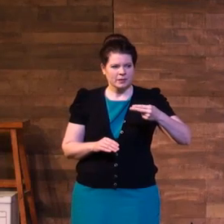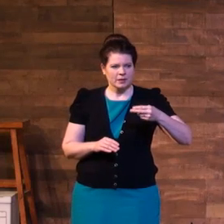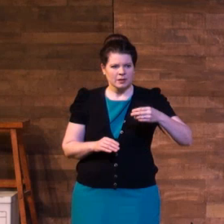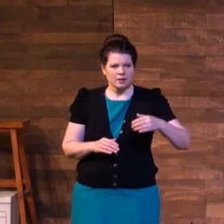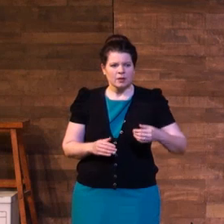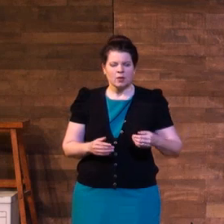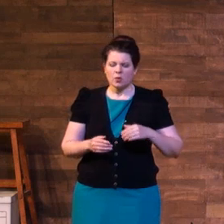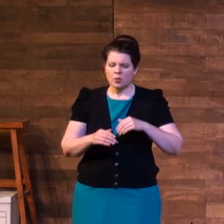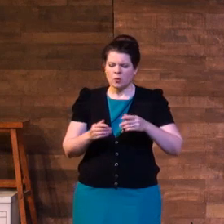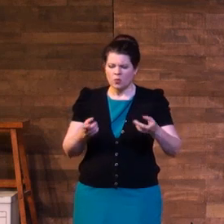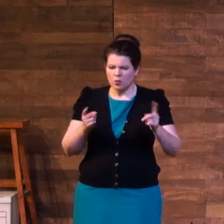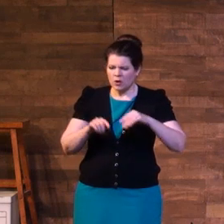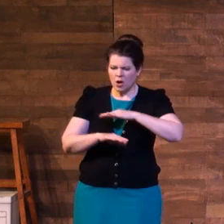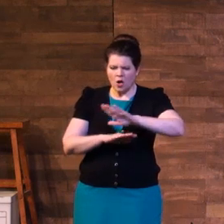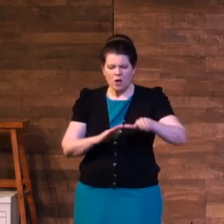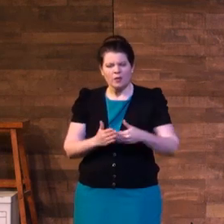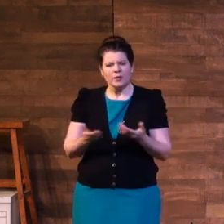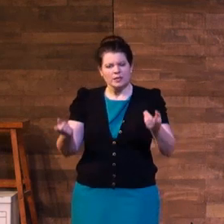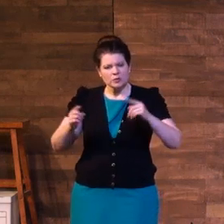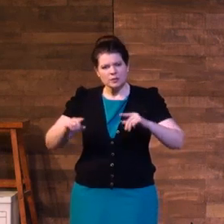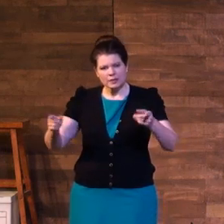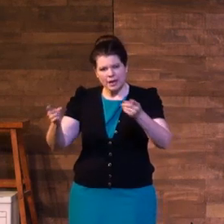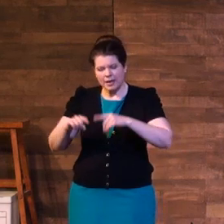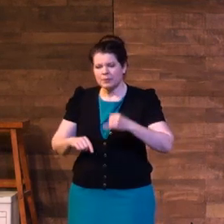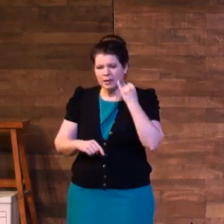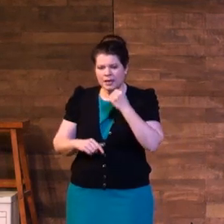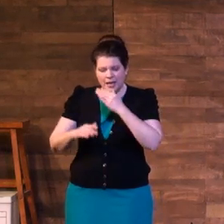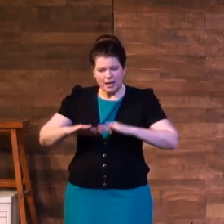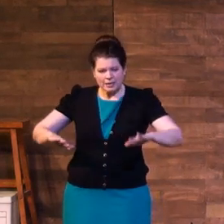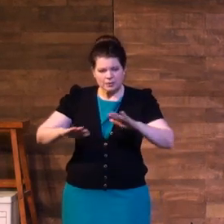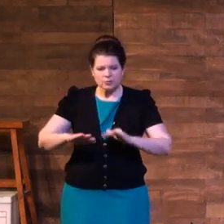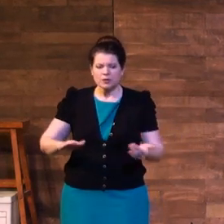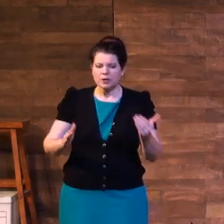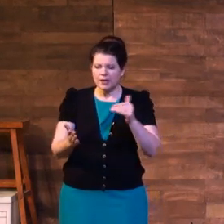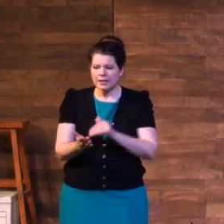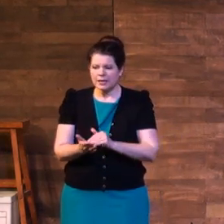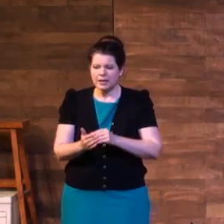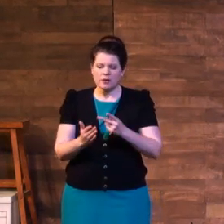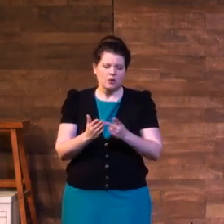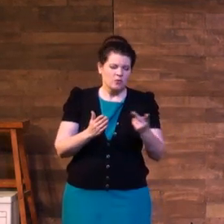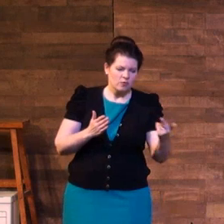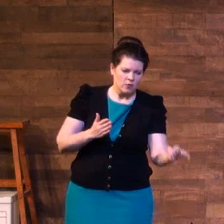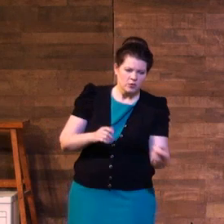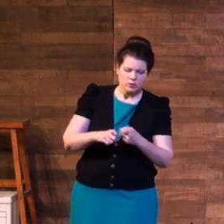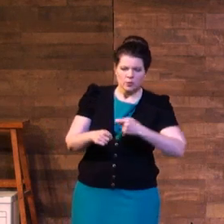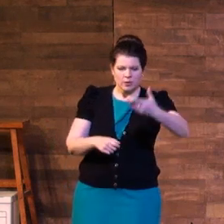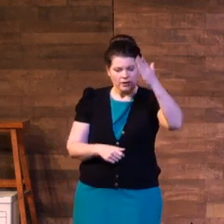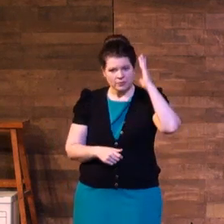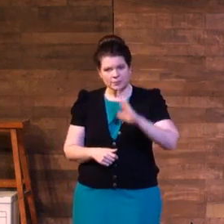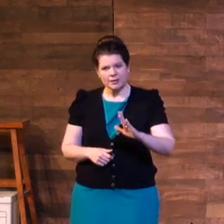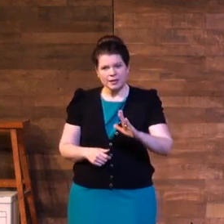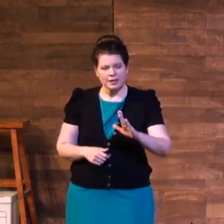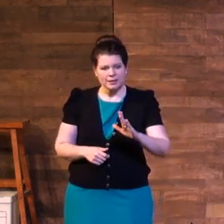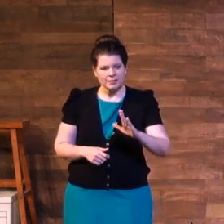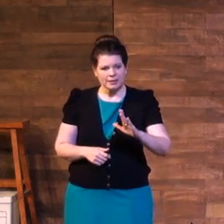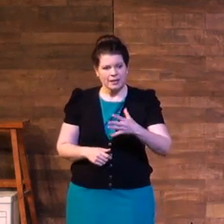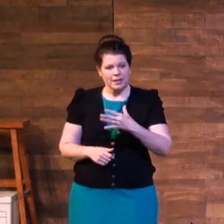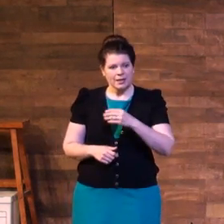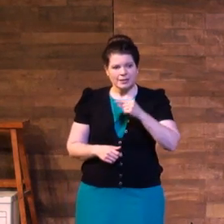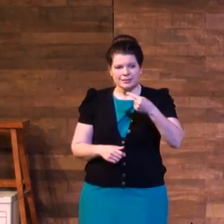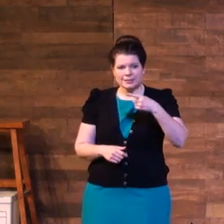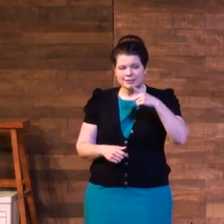falls away from God. And so the elders of Gilead need to find a warrior to deliver them from the